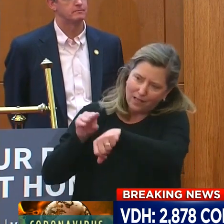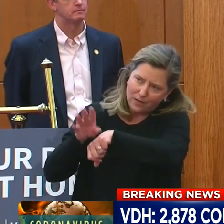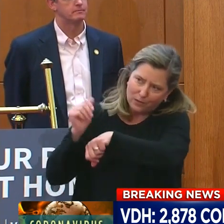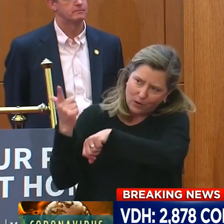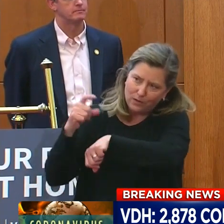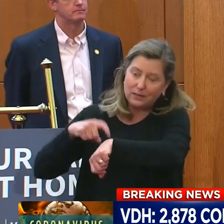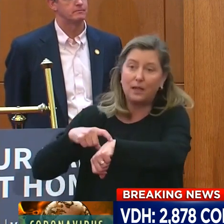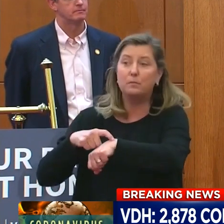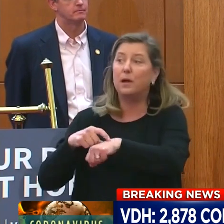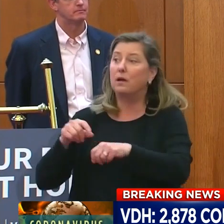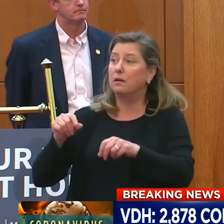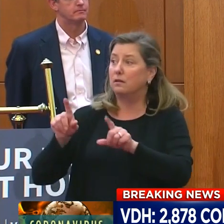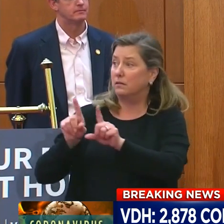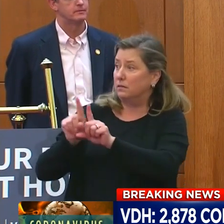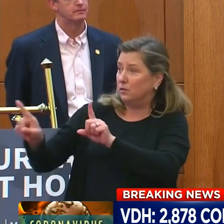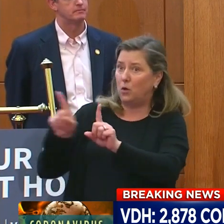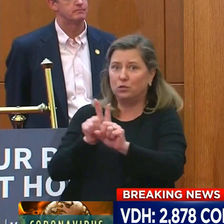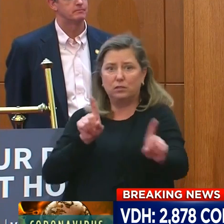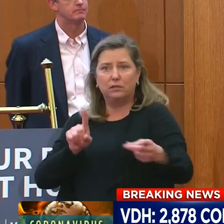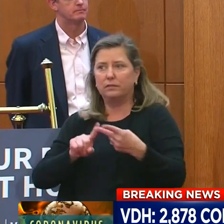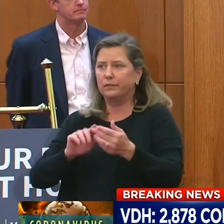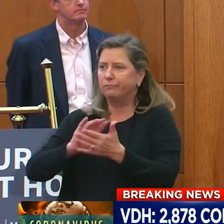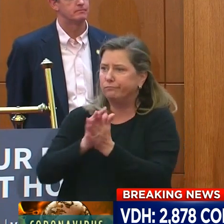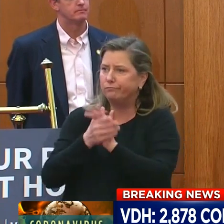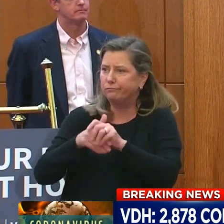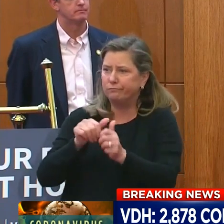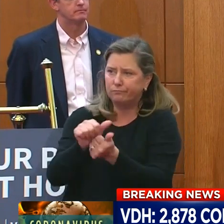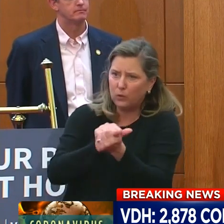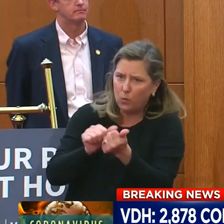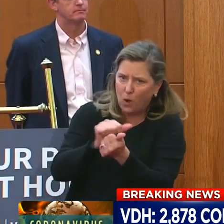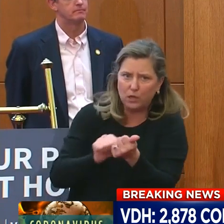social distancing, the frequent washing of your hands. And